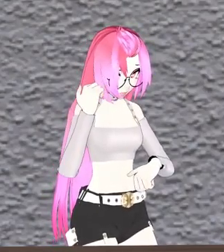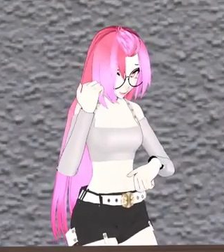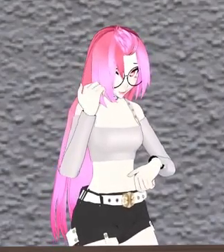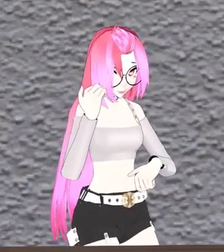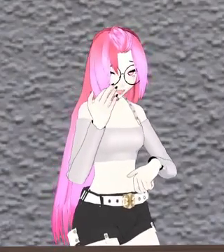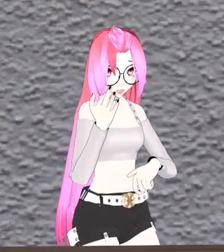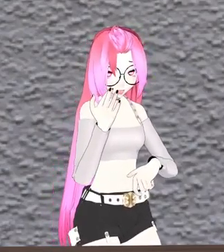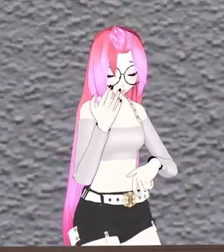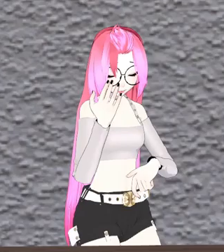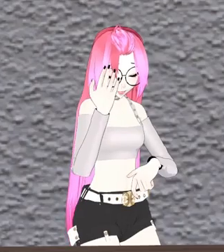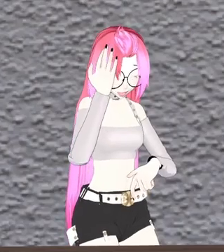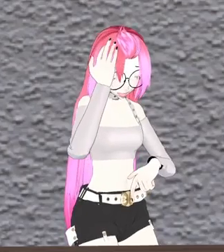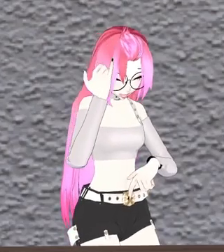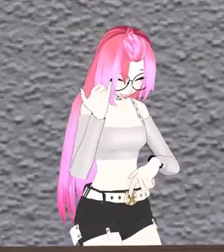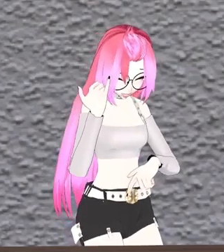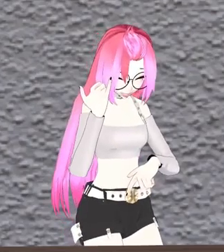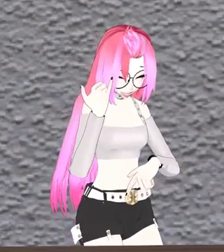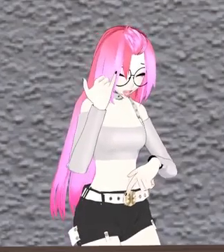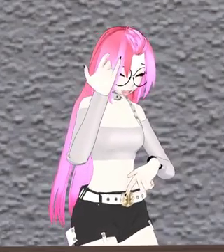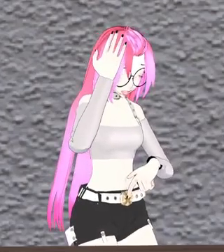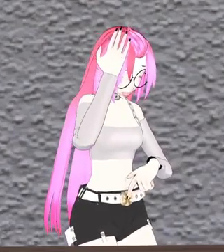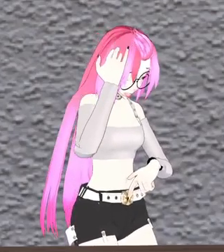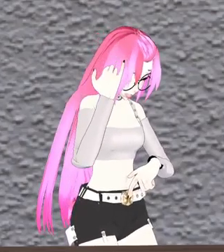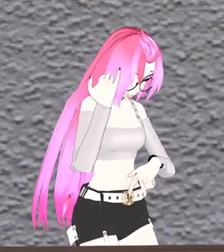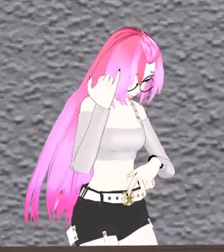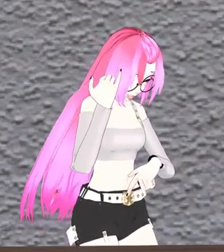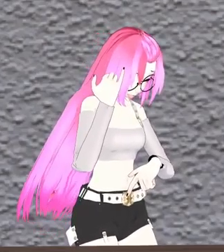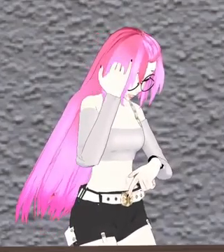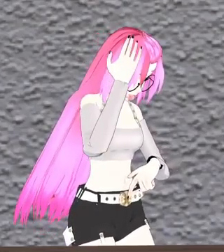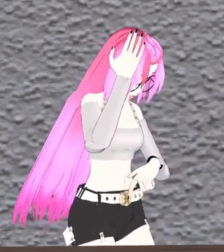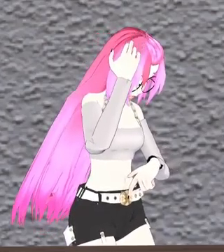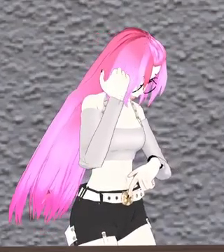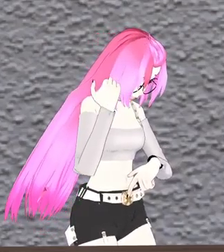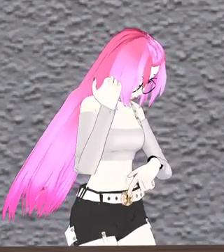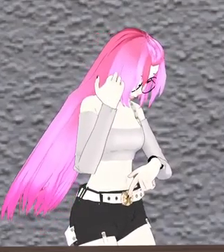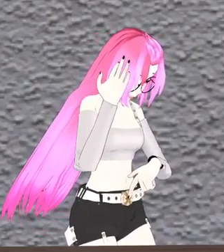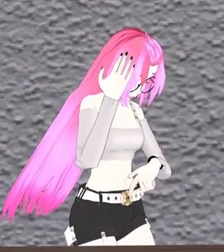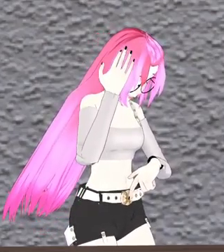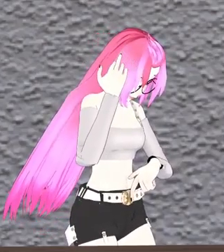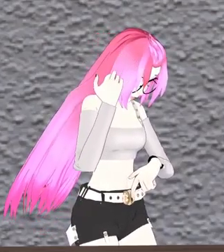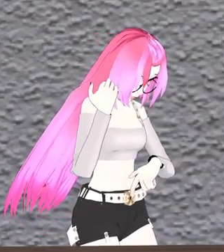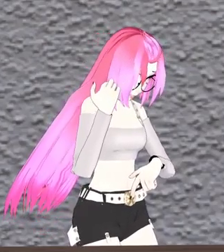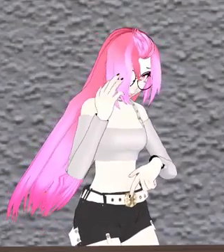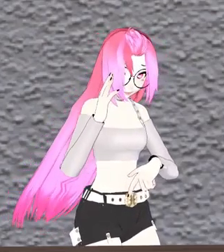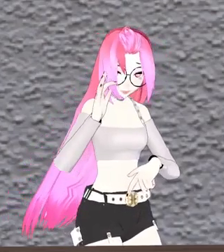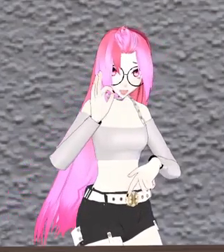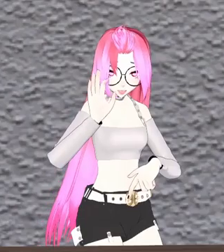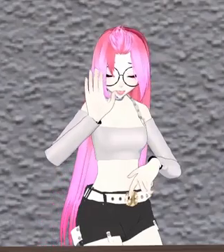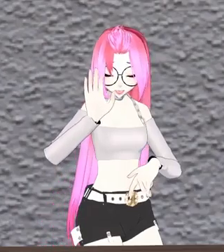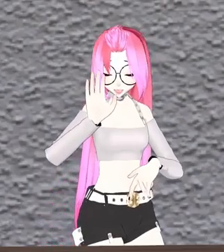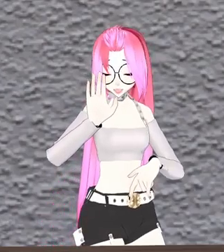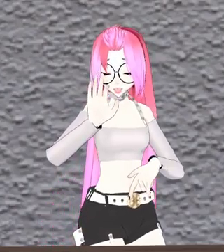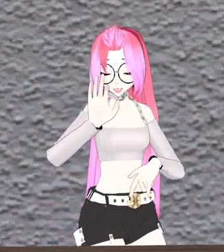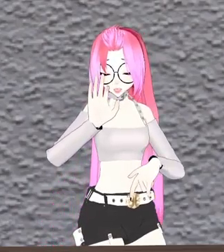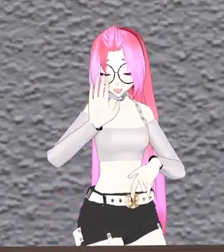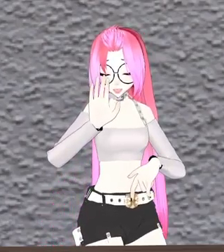Why? Or you could do it with a Y hand. This is like the real life version. Y hand. Or if you have index or if you're doing